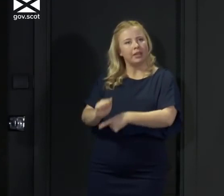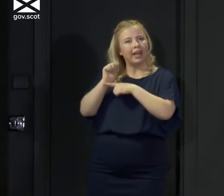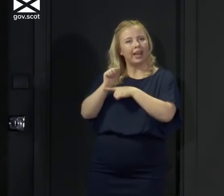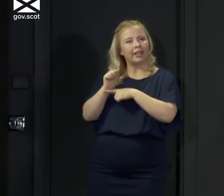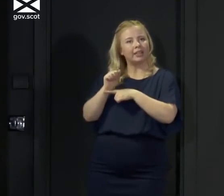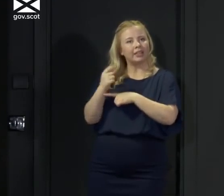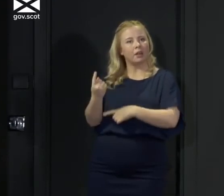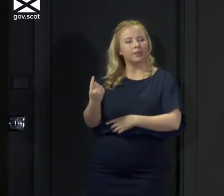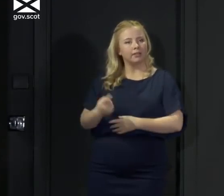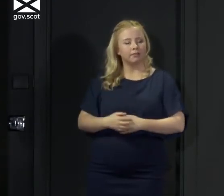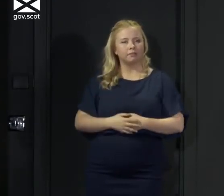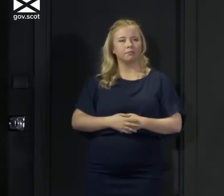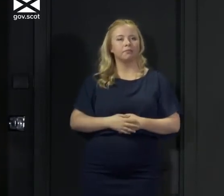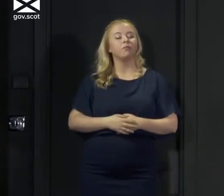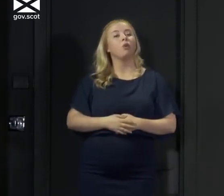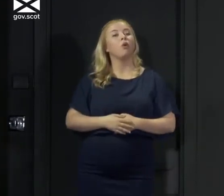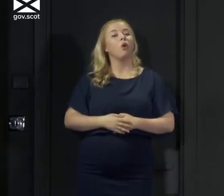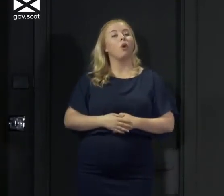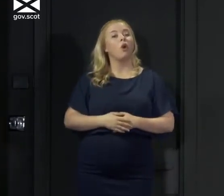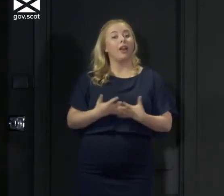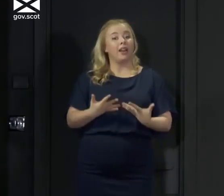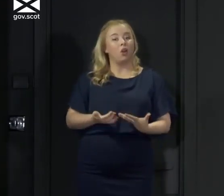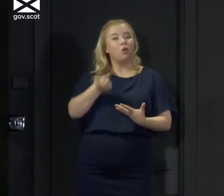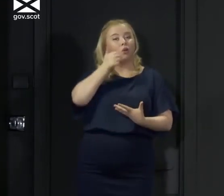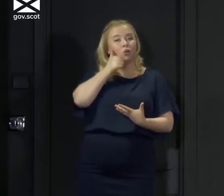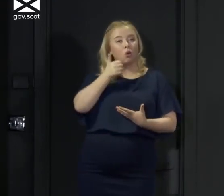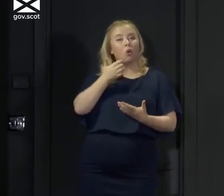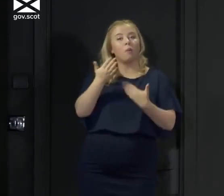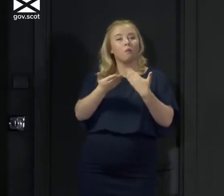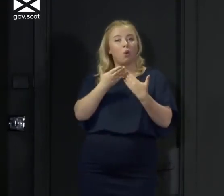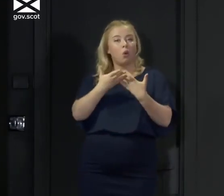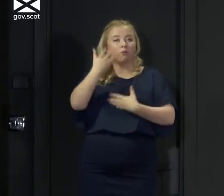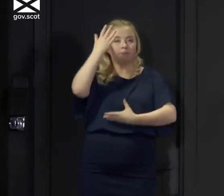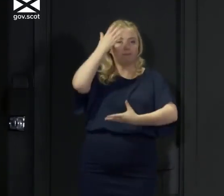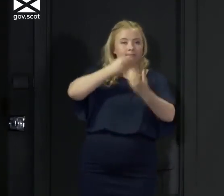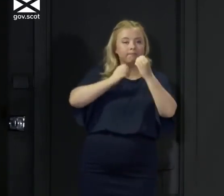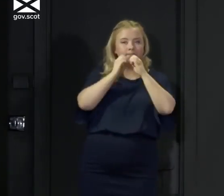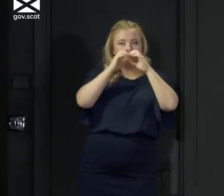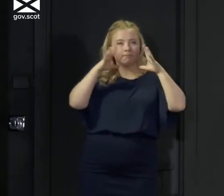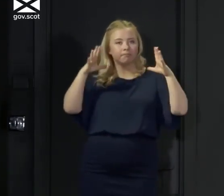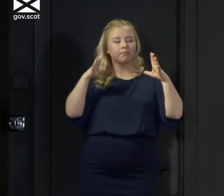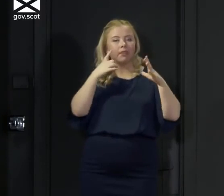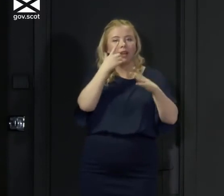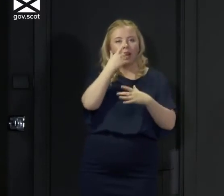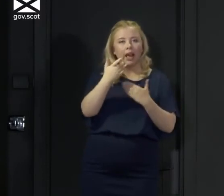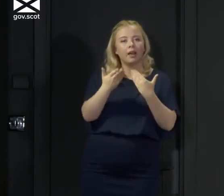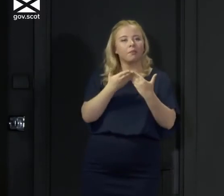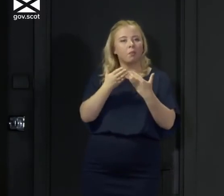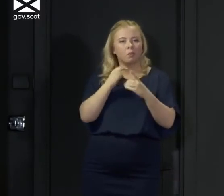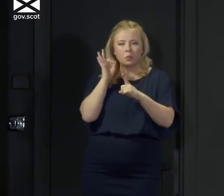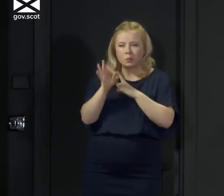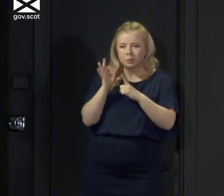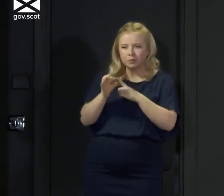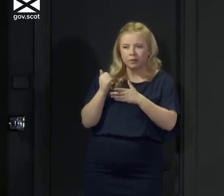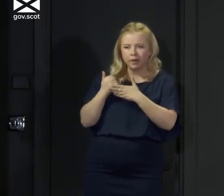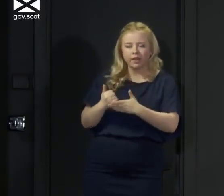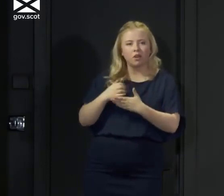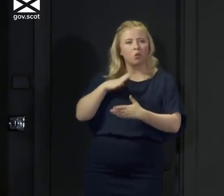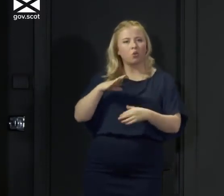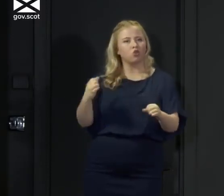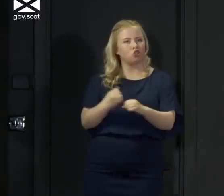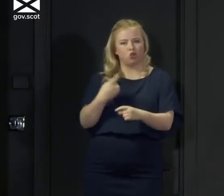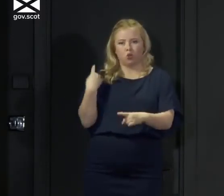risk. And as we know more about the virus and can move to that more nuanced advice, we want to do that as quickly as